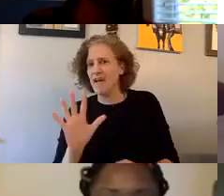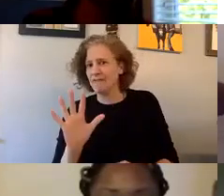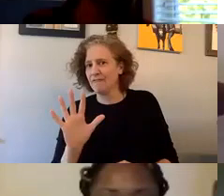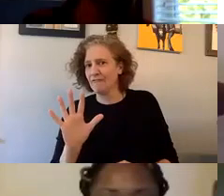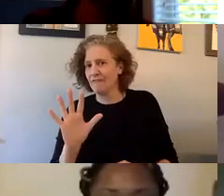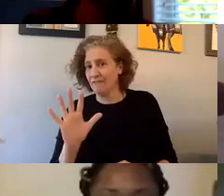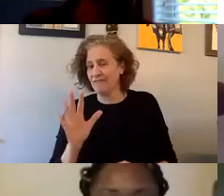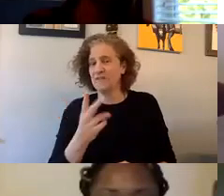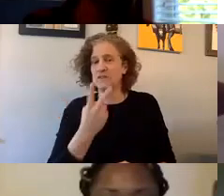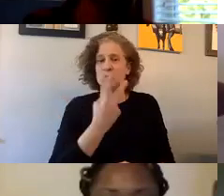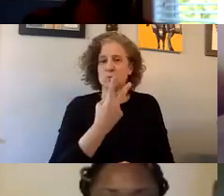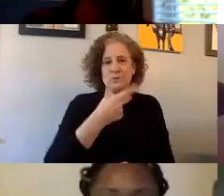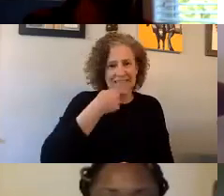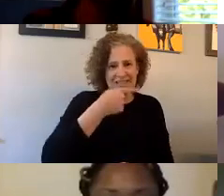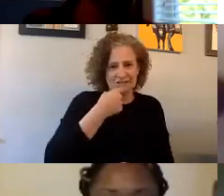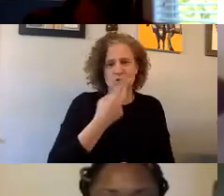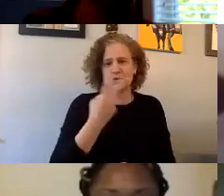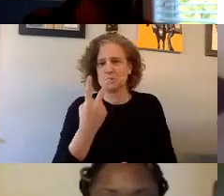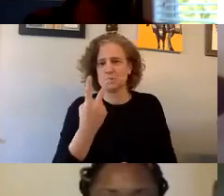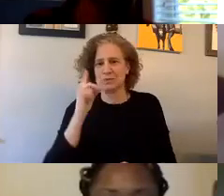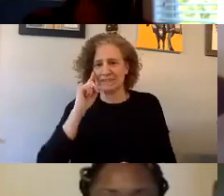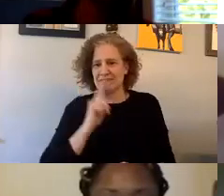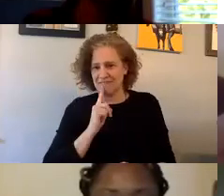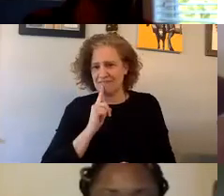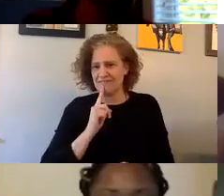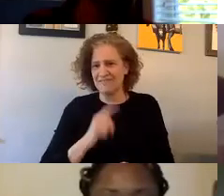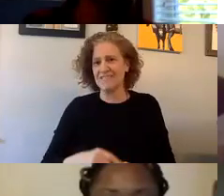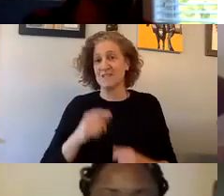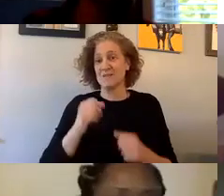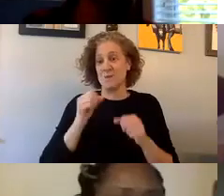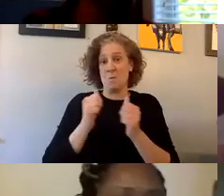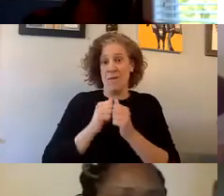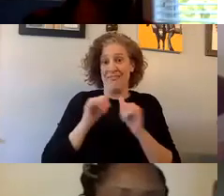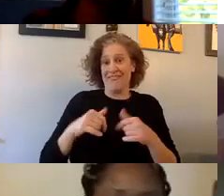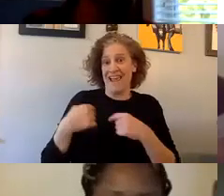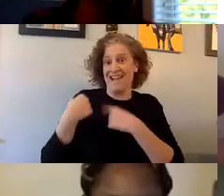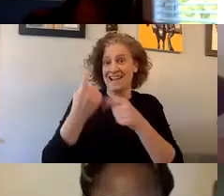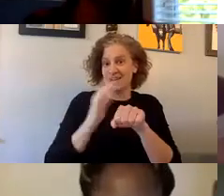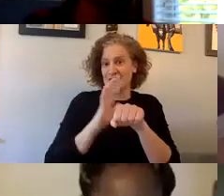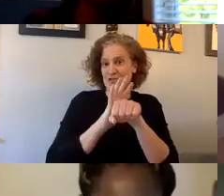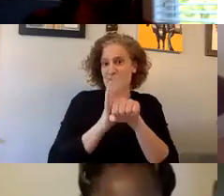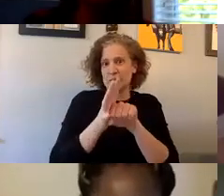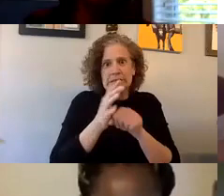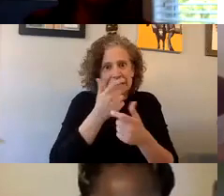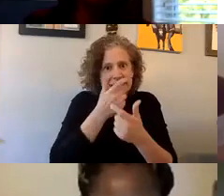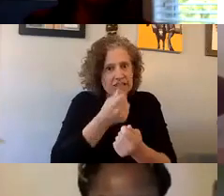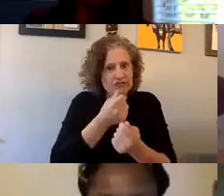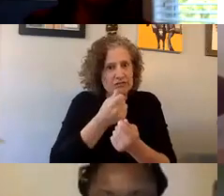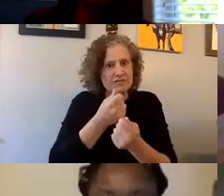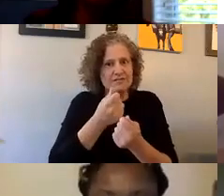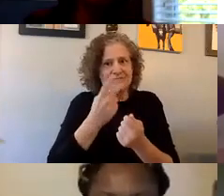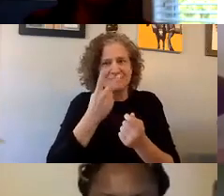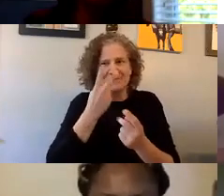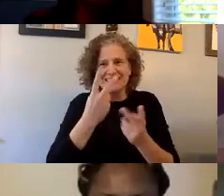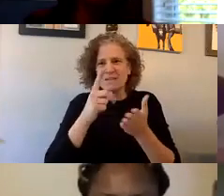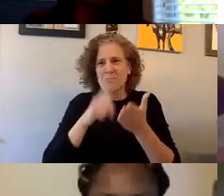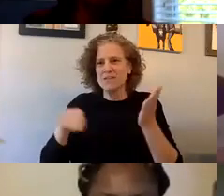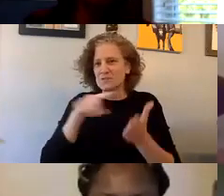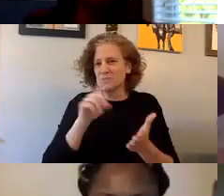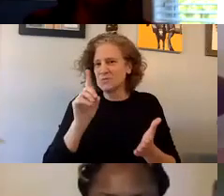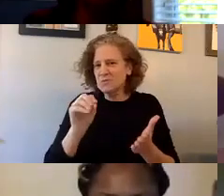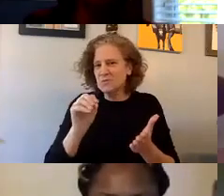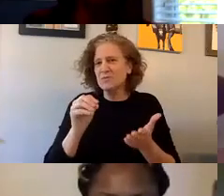are 17 to 5. 2 are hearing, 2 are deaf. So with that, with